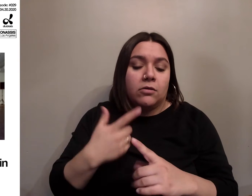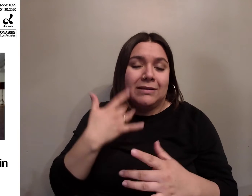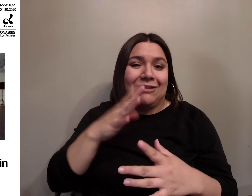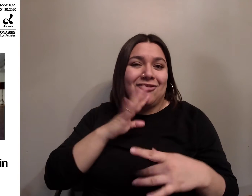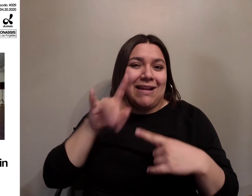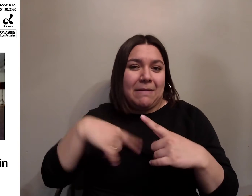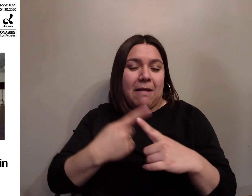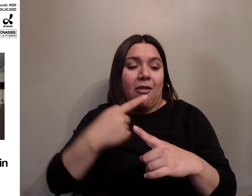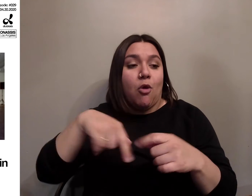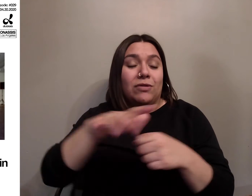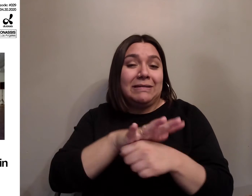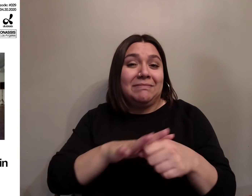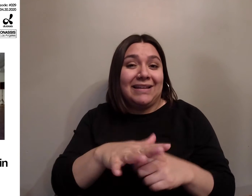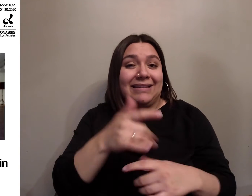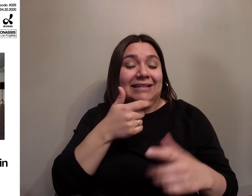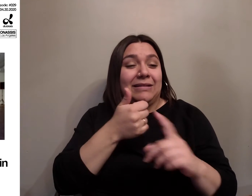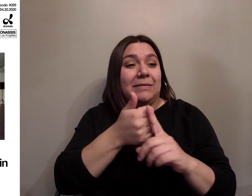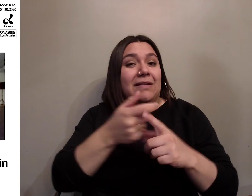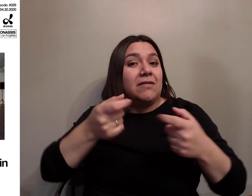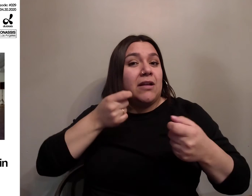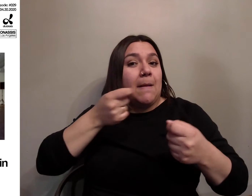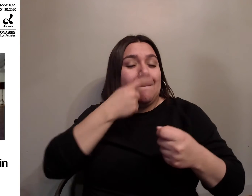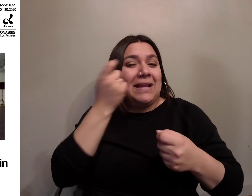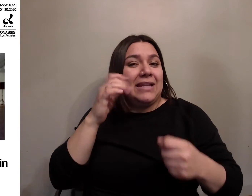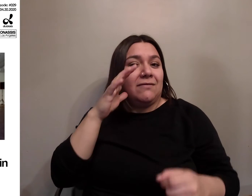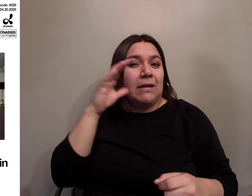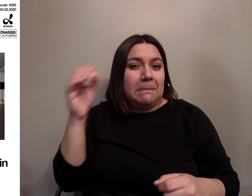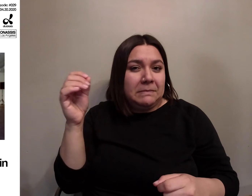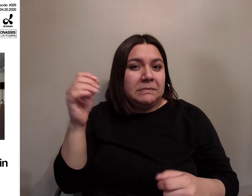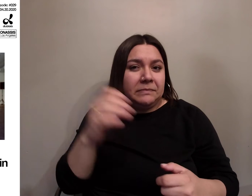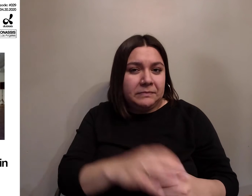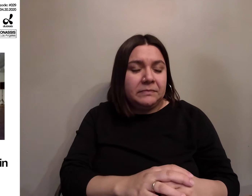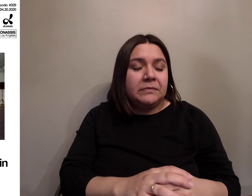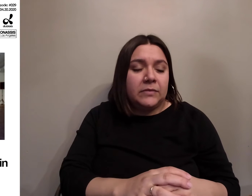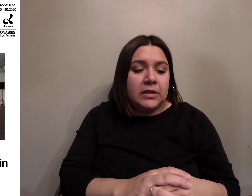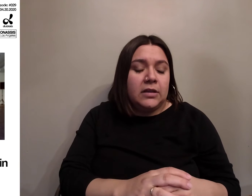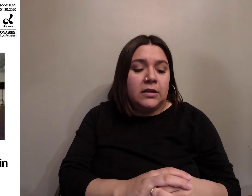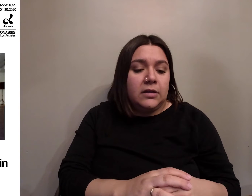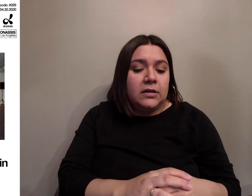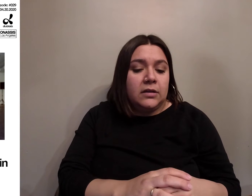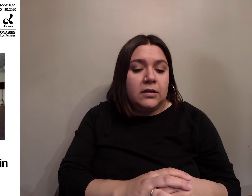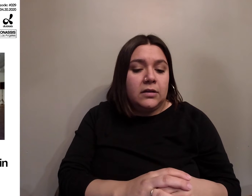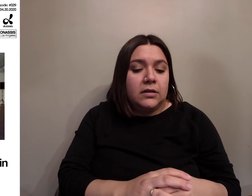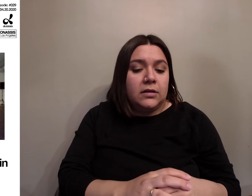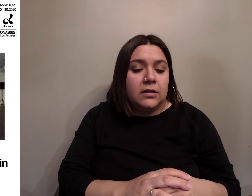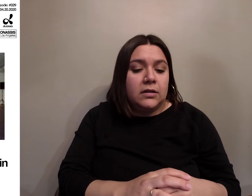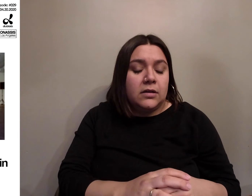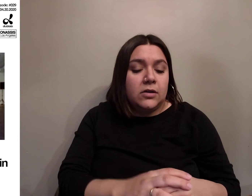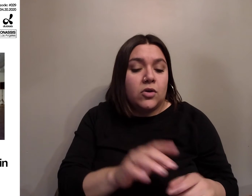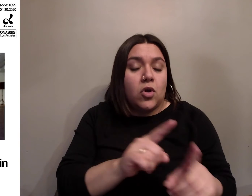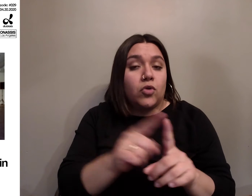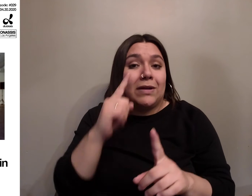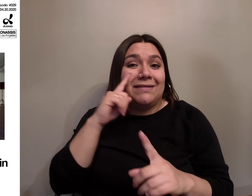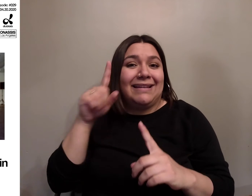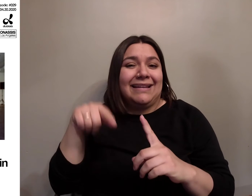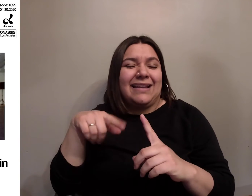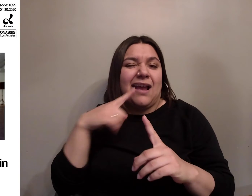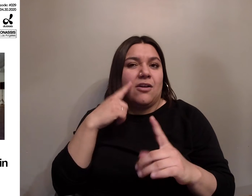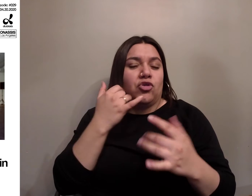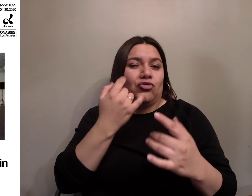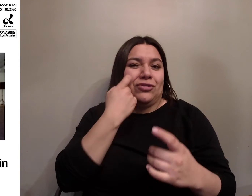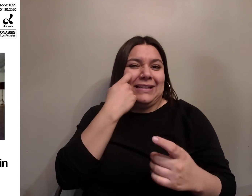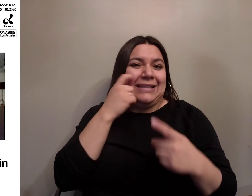much reflecting on how we are, as these like critical thinking spaces, still engaging in